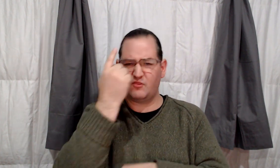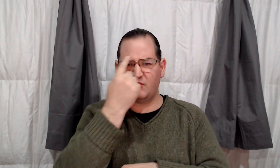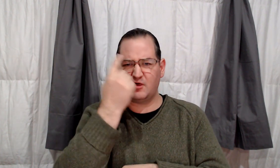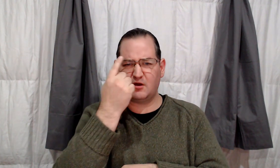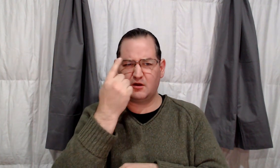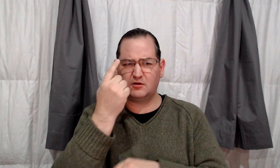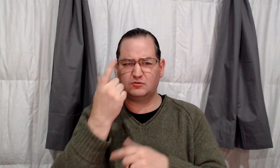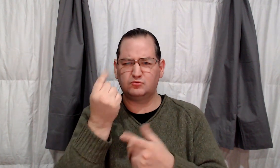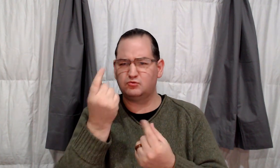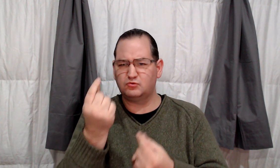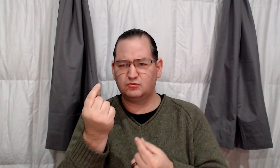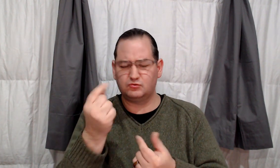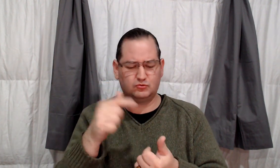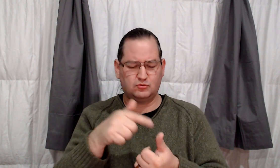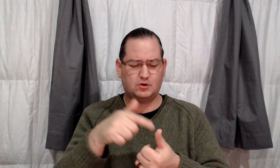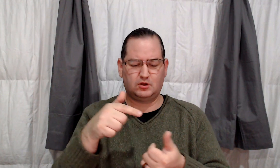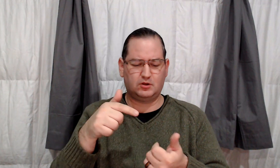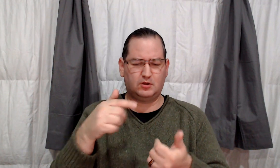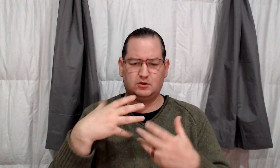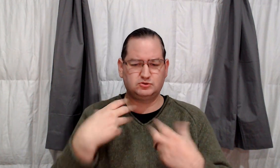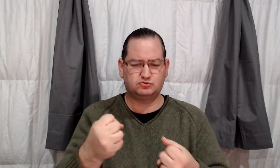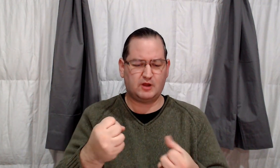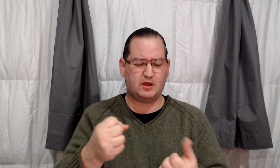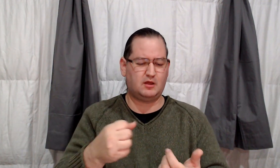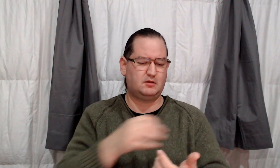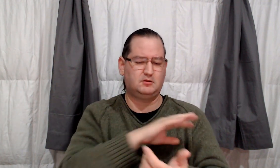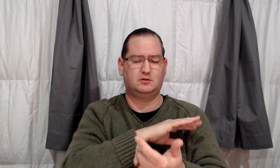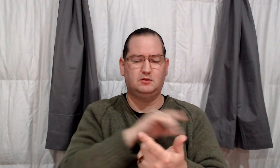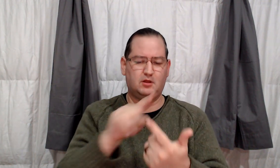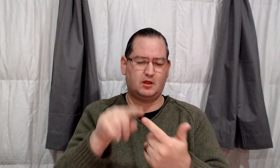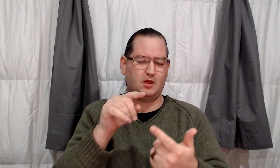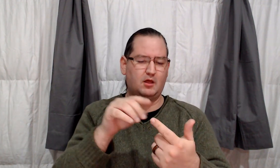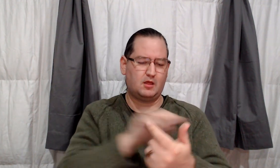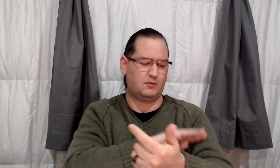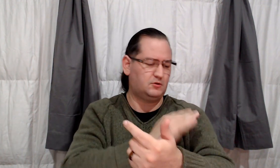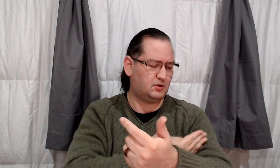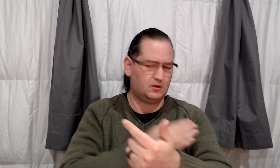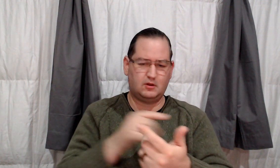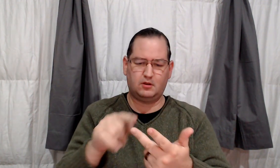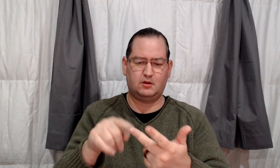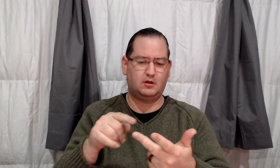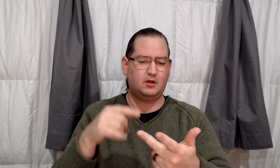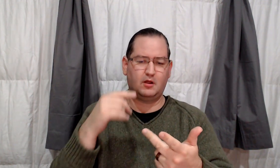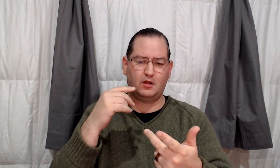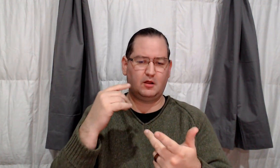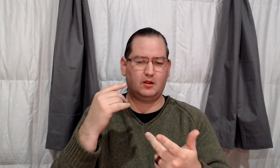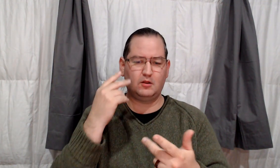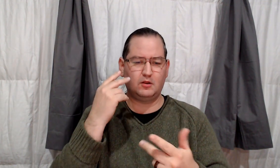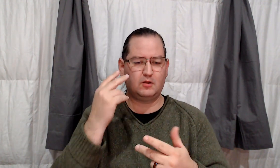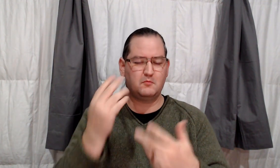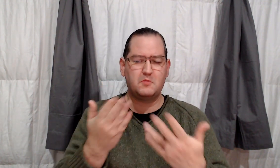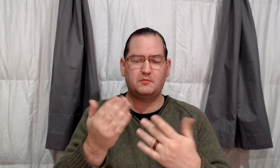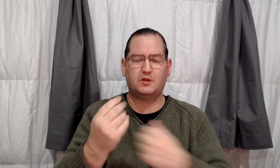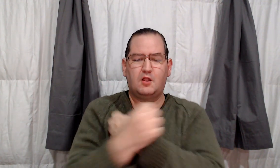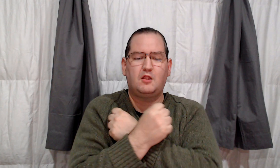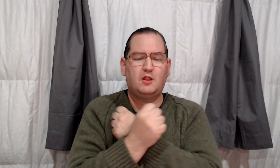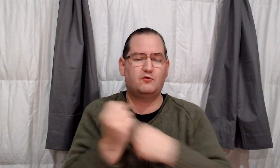abilities, skills, the love you may have overlooked before that will allow you a clear view